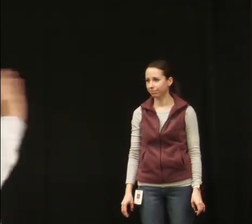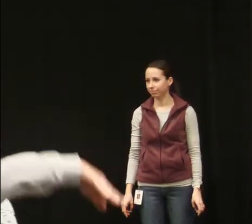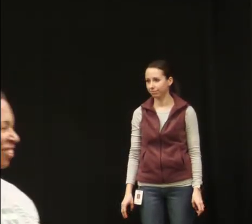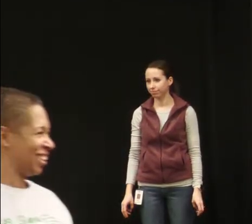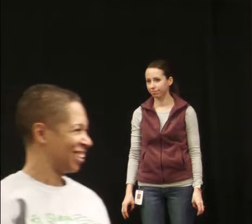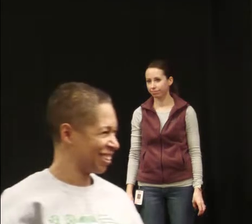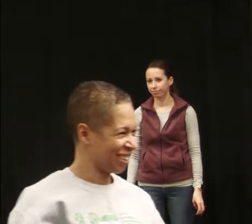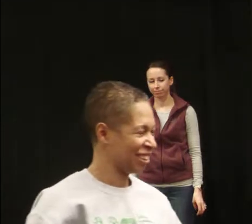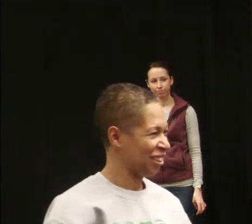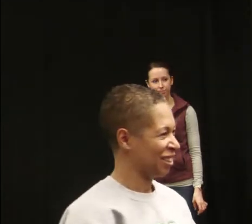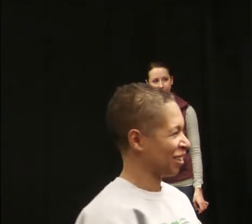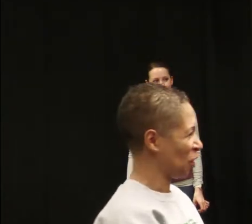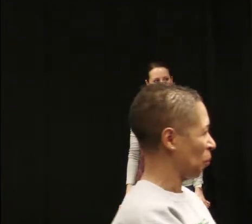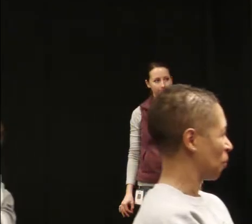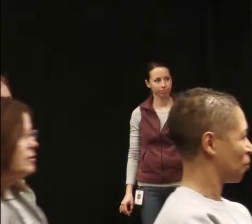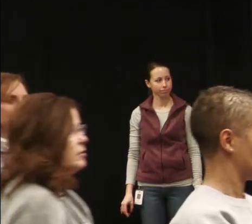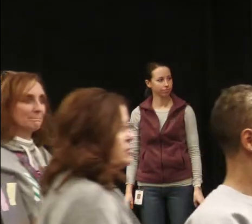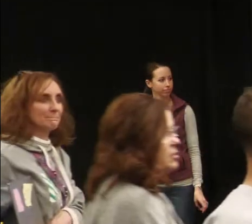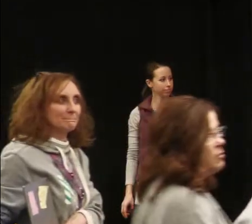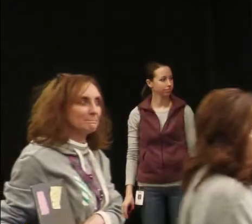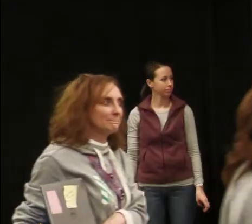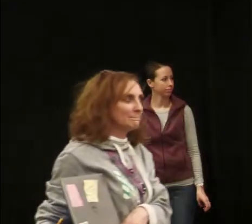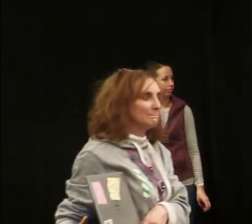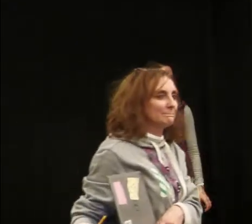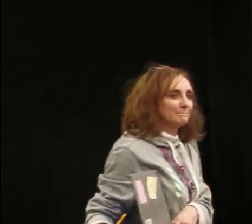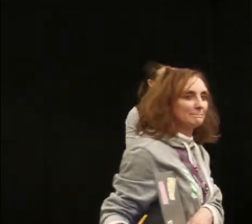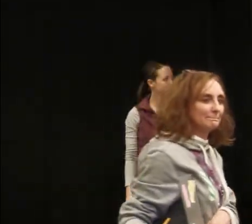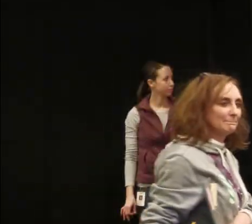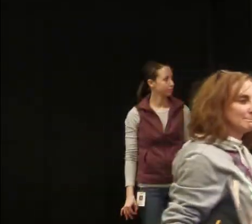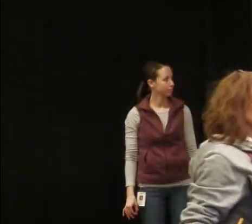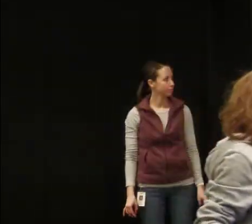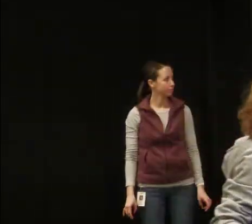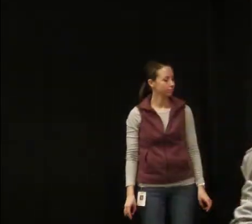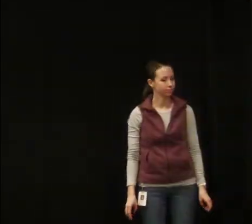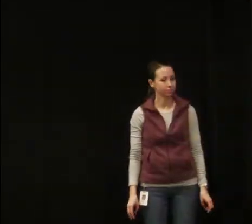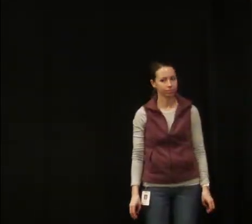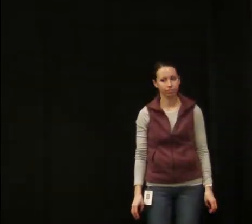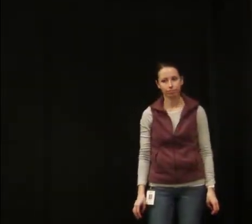I just ride. Best EP rider.